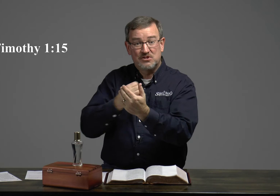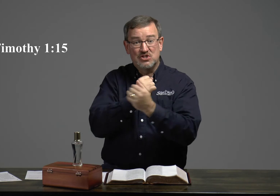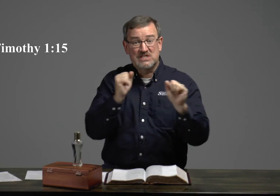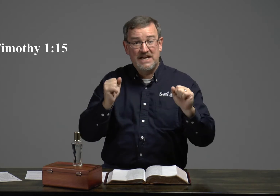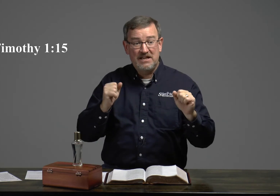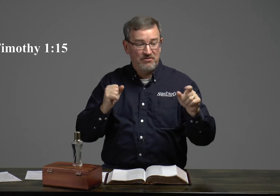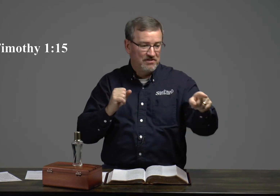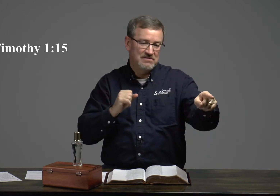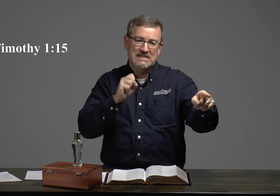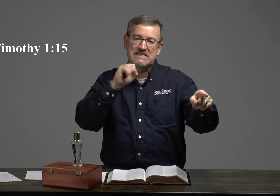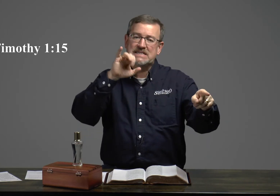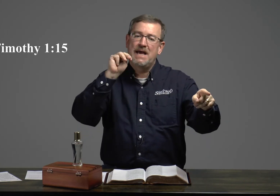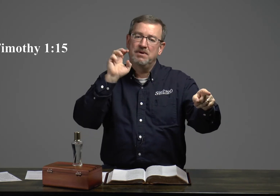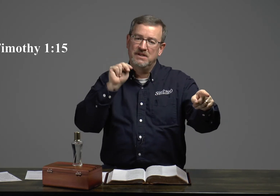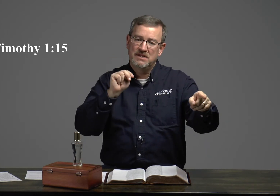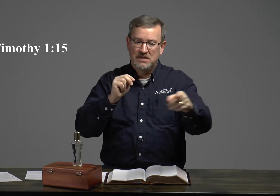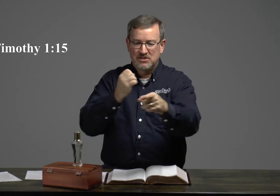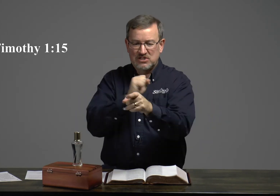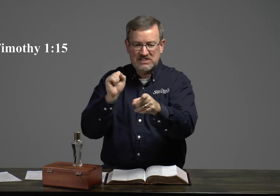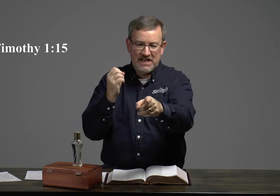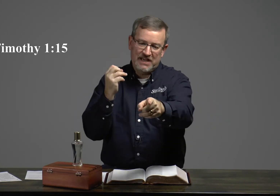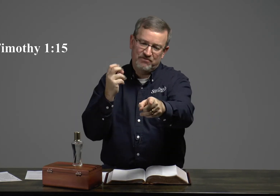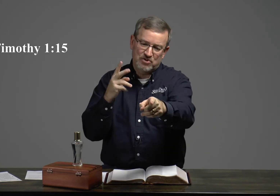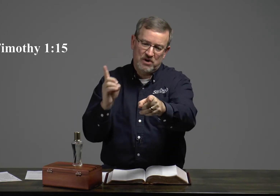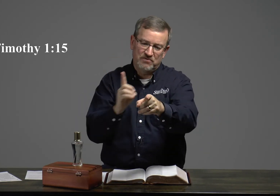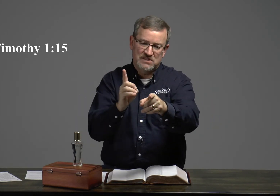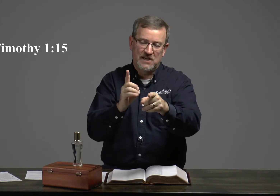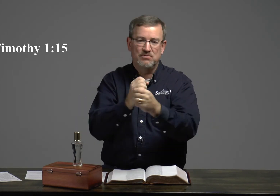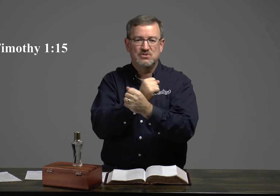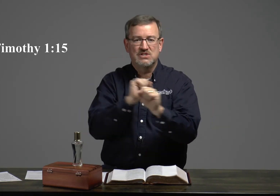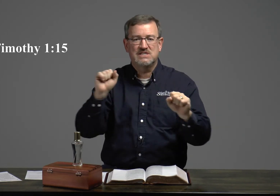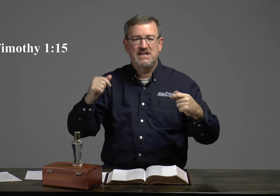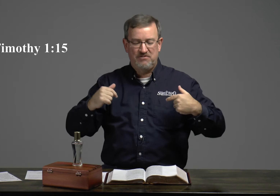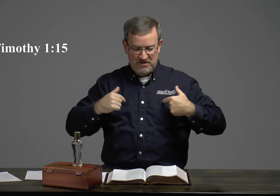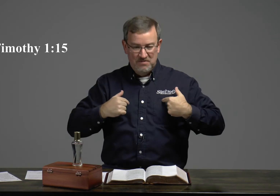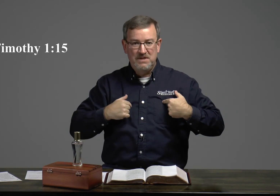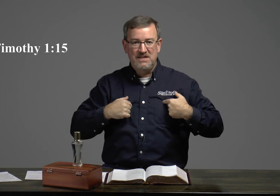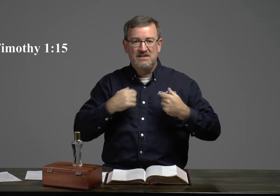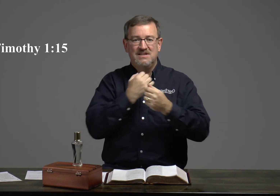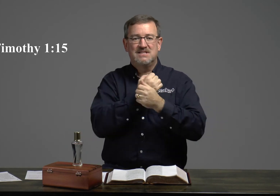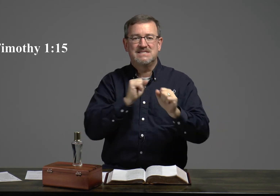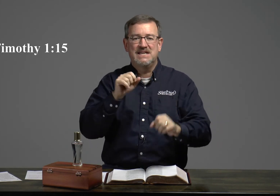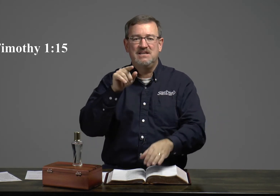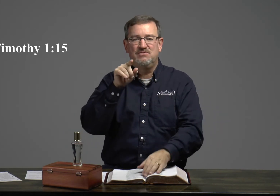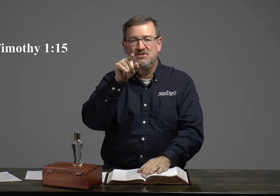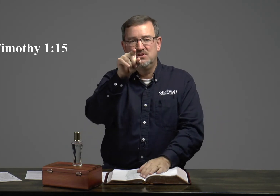To save Simon. To save the 12 disciples. To save me. To save